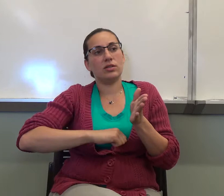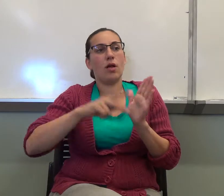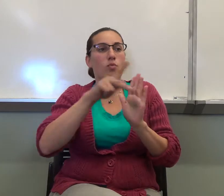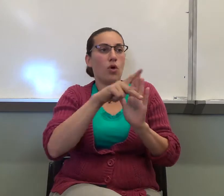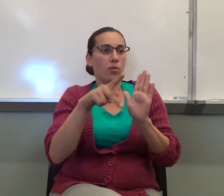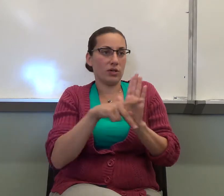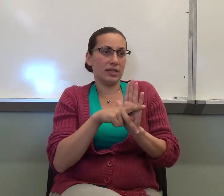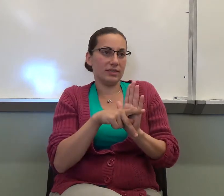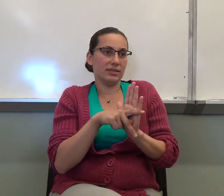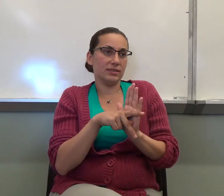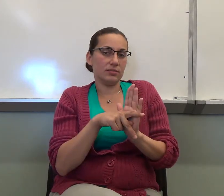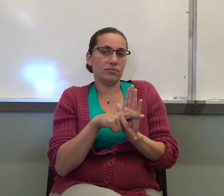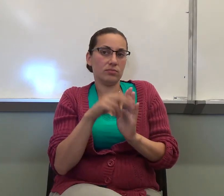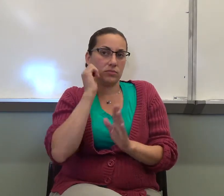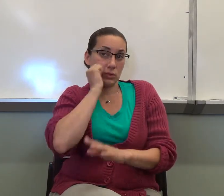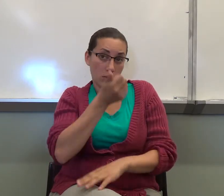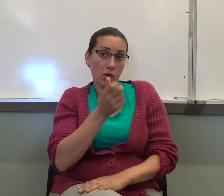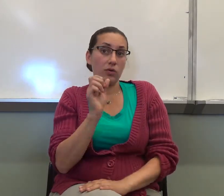solve the equations.